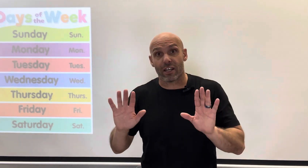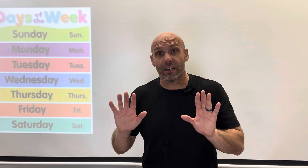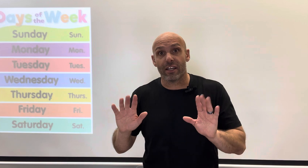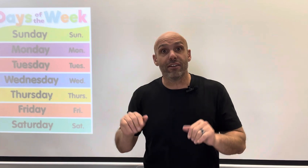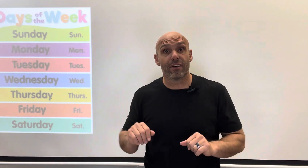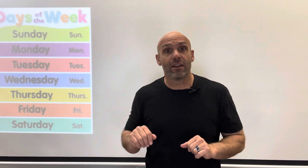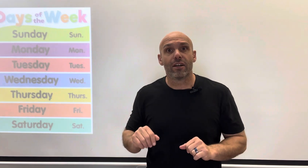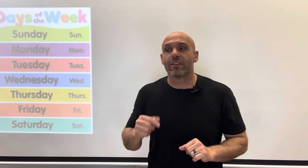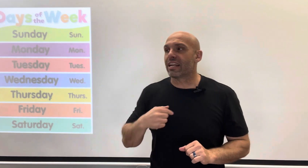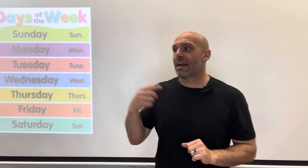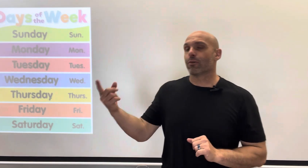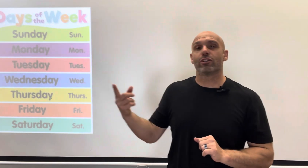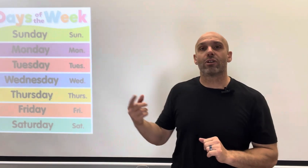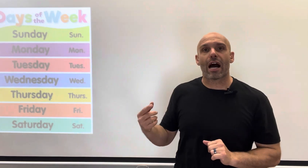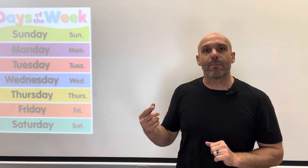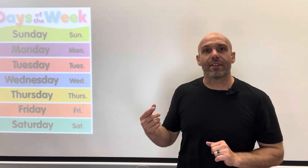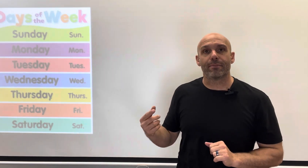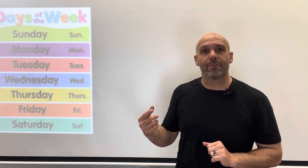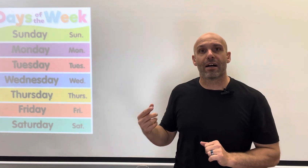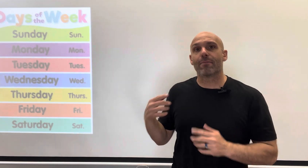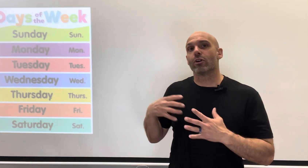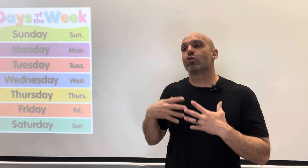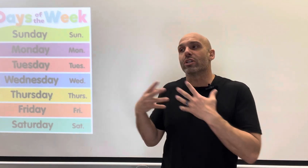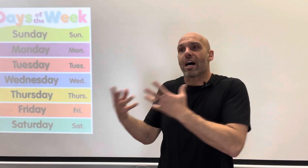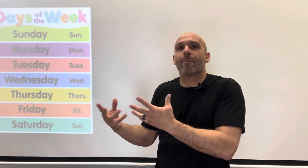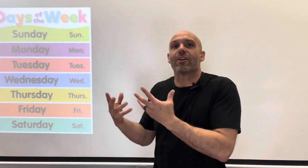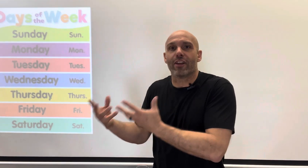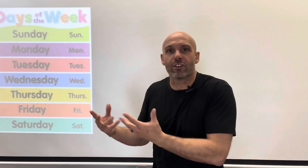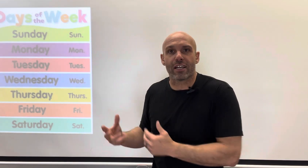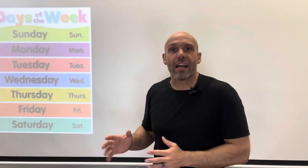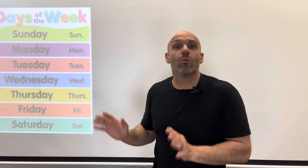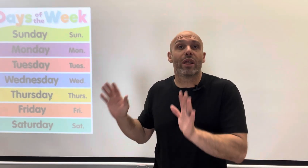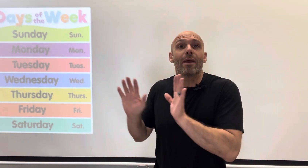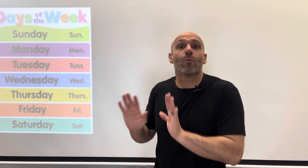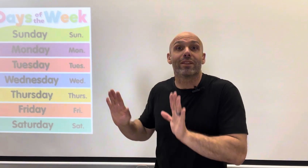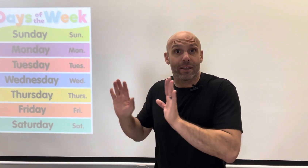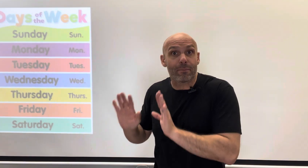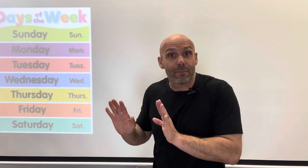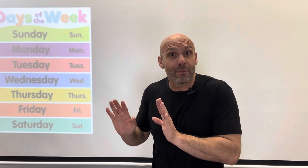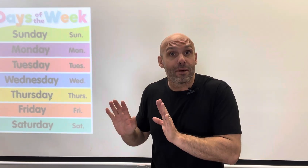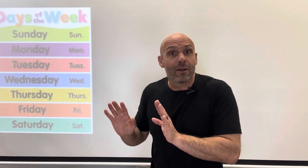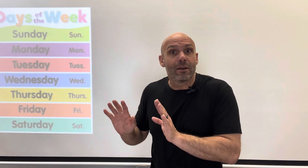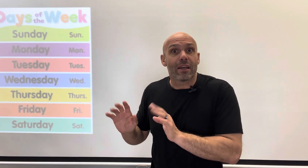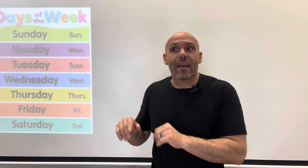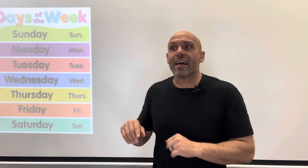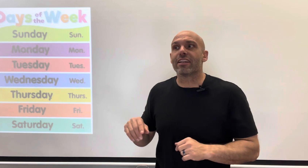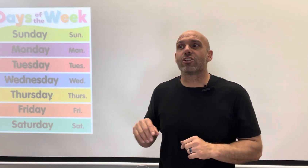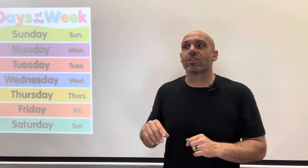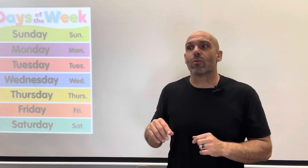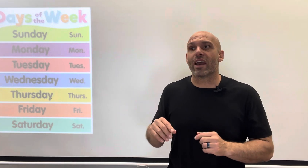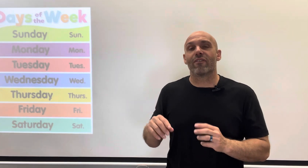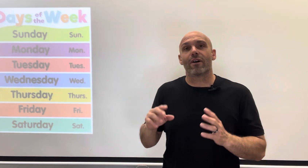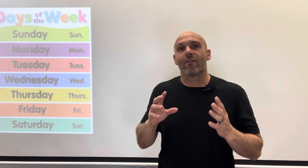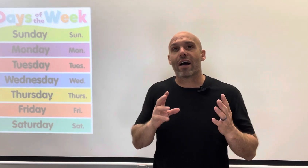Sunday, then I'm going to copy them. I'm going to adopt their sign when I'm with them. And that is just a way of how